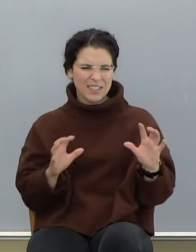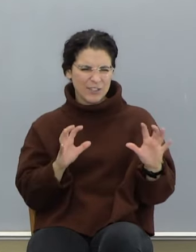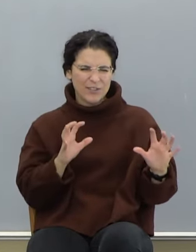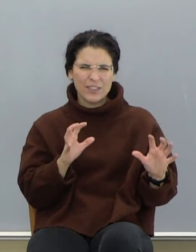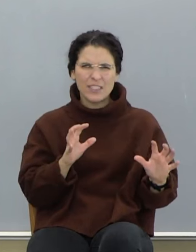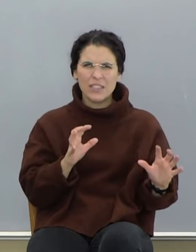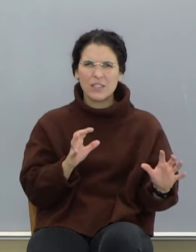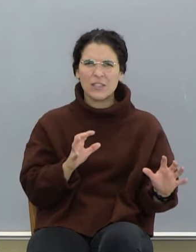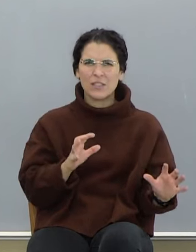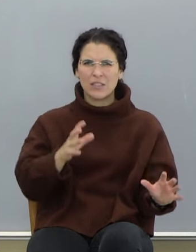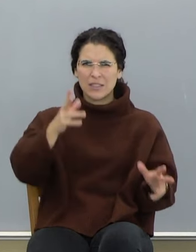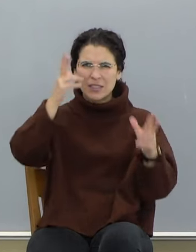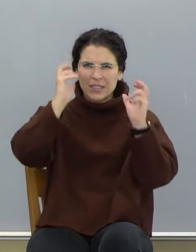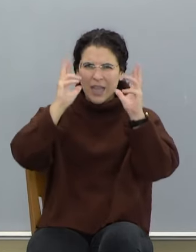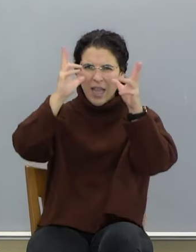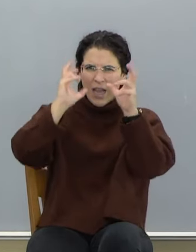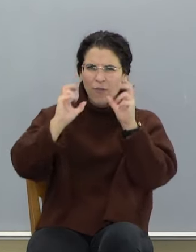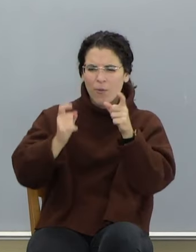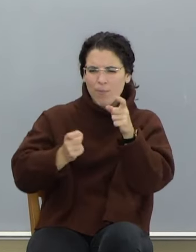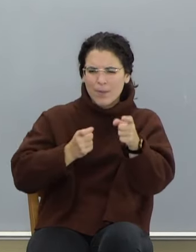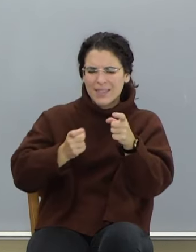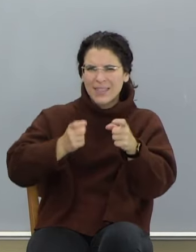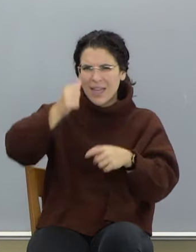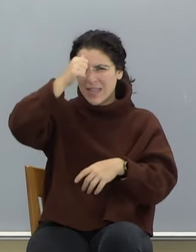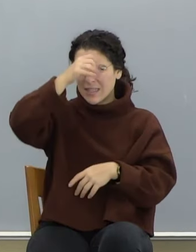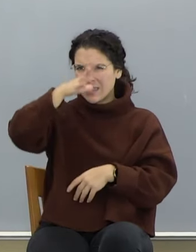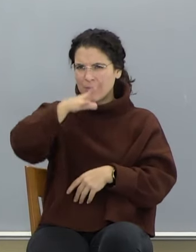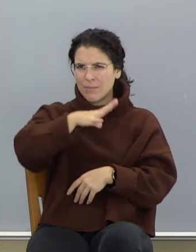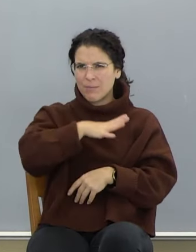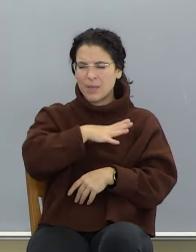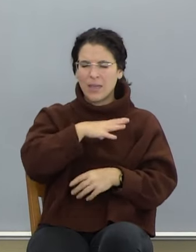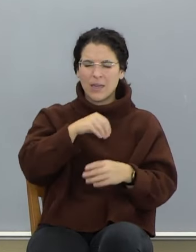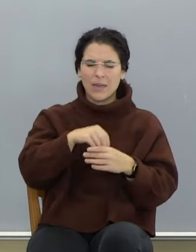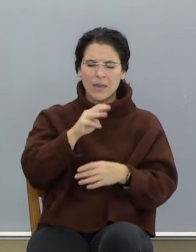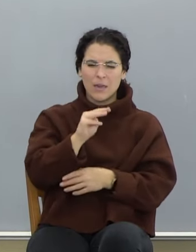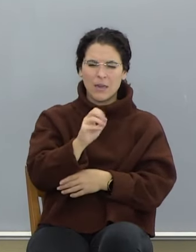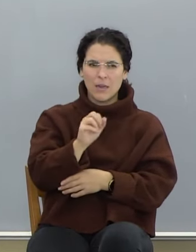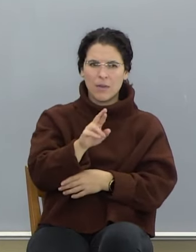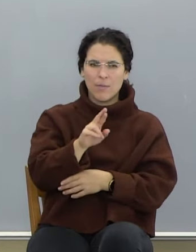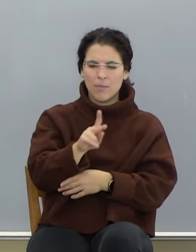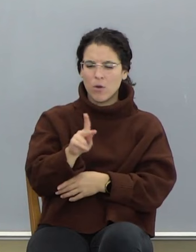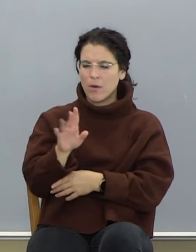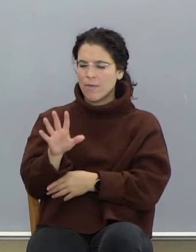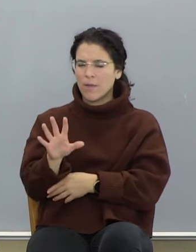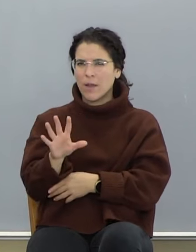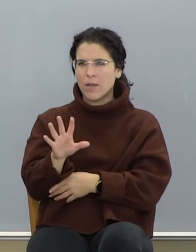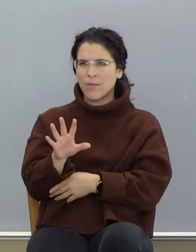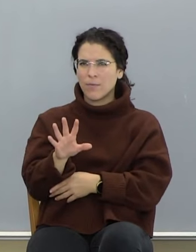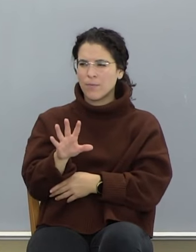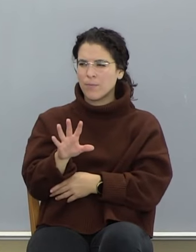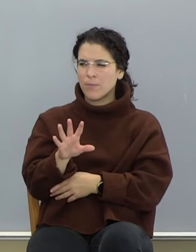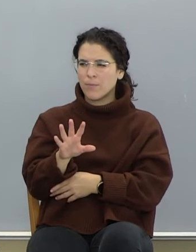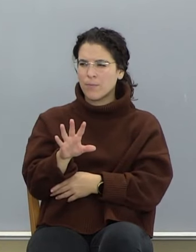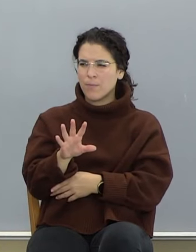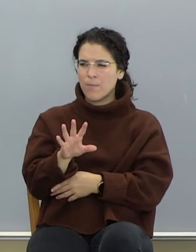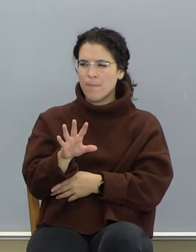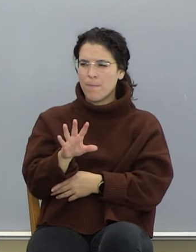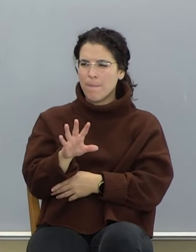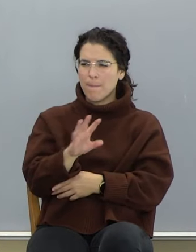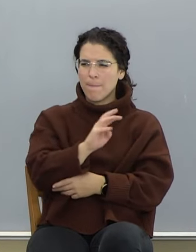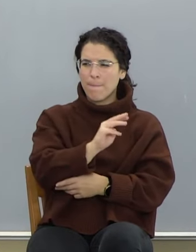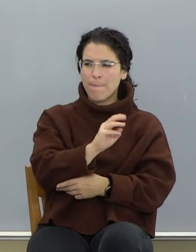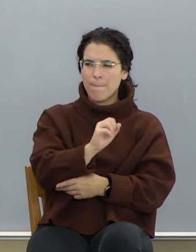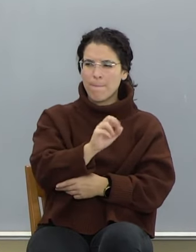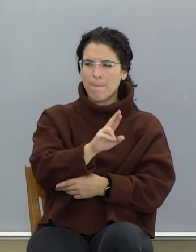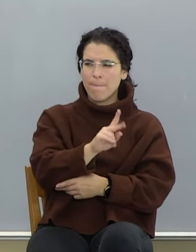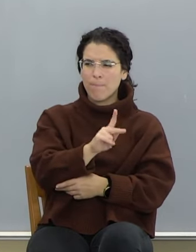fierce, devil-possessed man. In Mark chapter 5, if we begin reading there